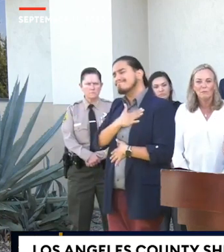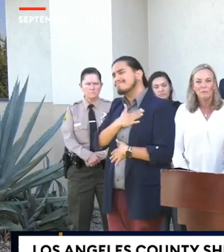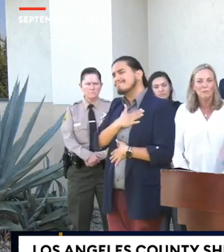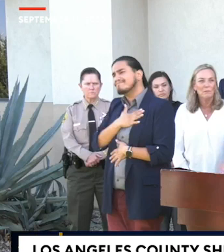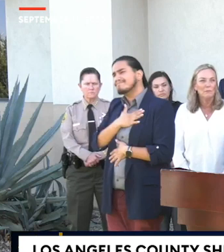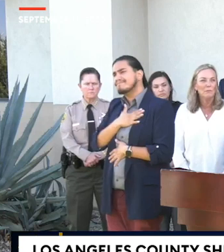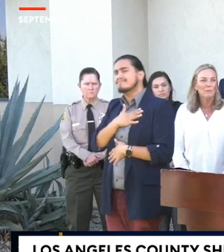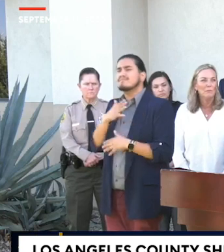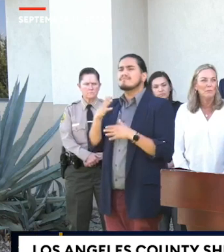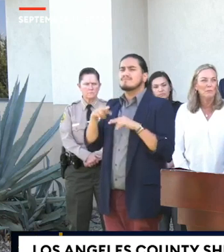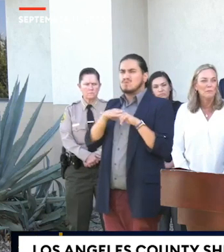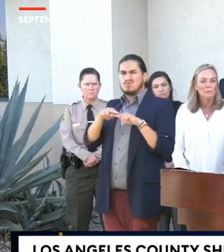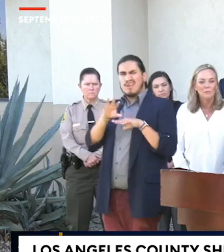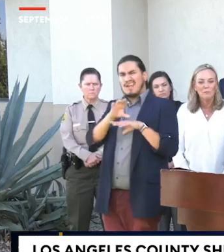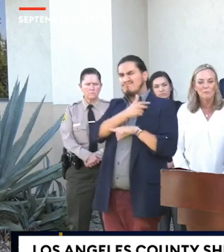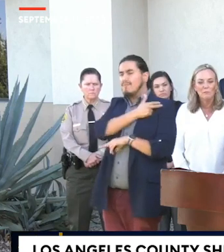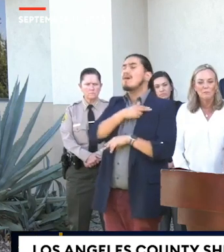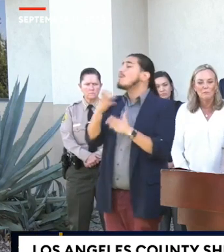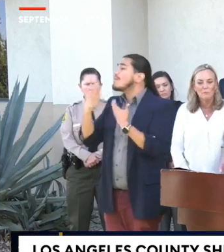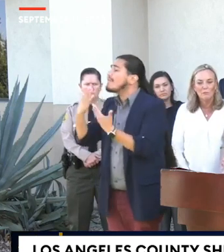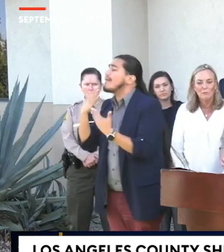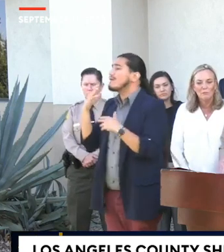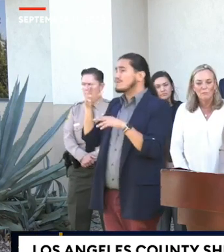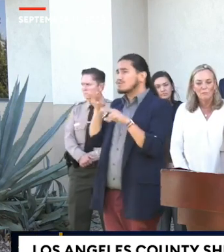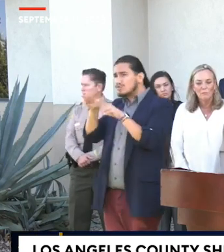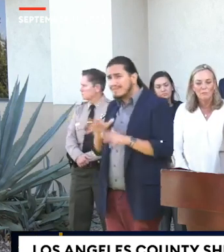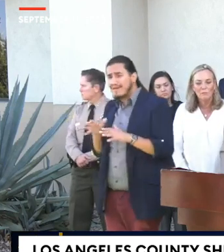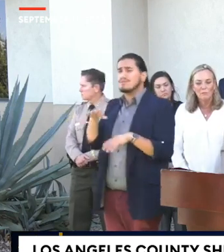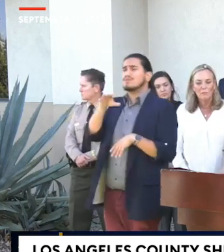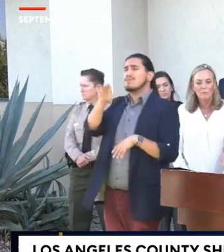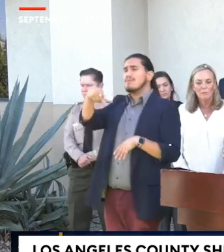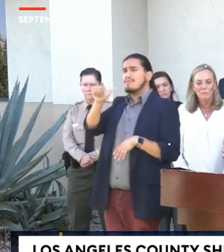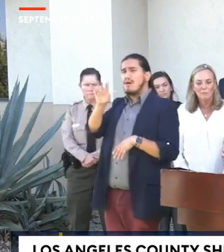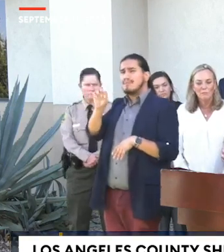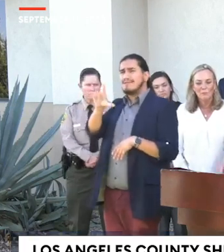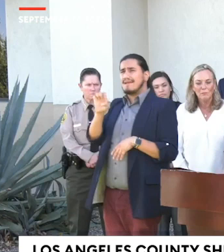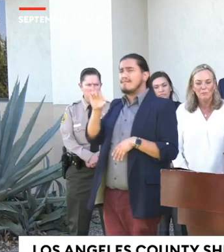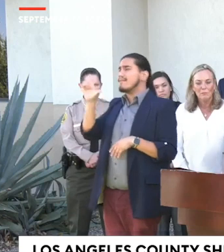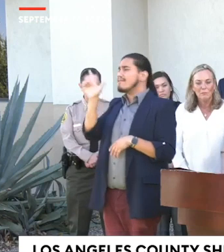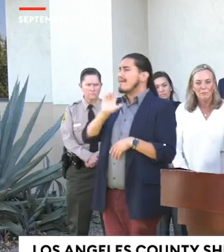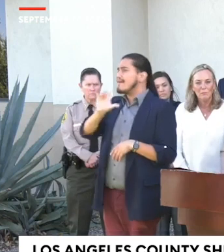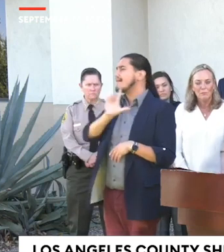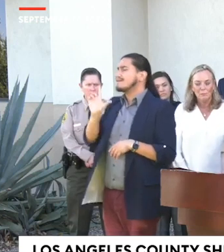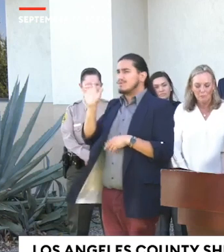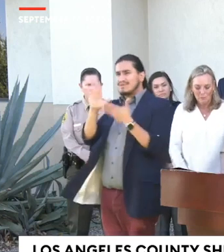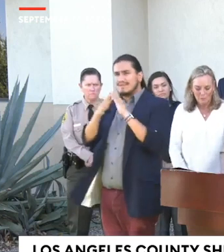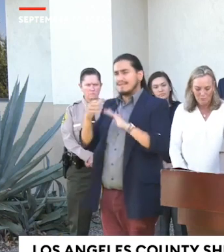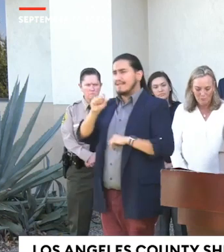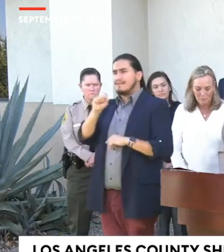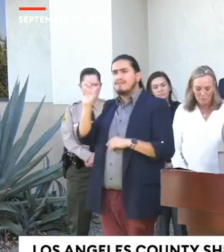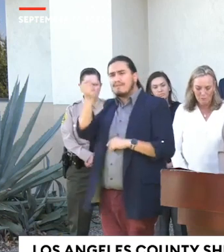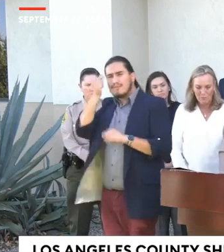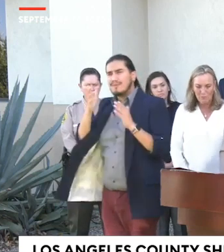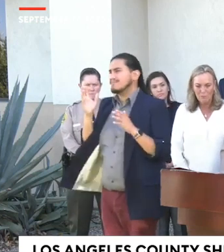I would like to thank the Board of Supervisors, Palmdale, and Lancaster City officials for their continued support during